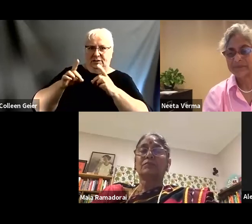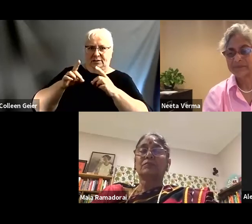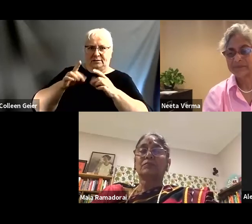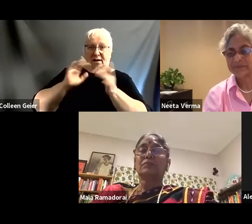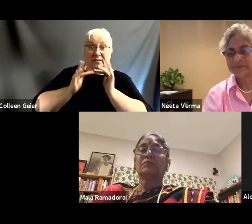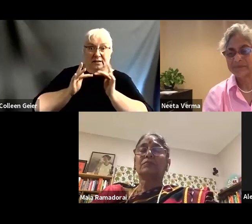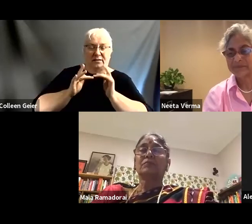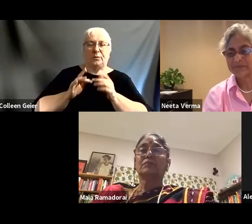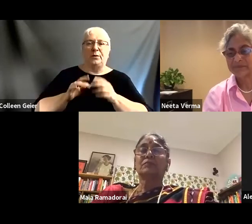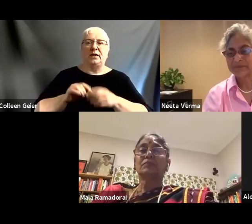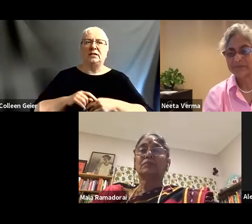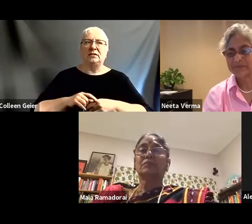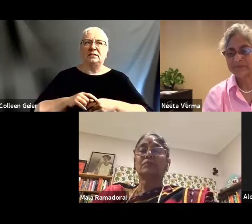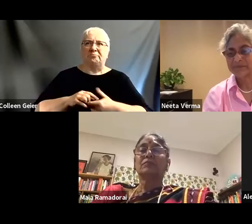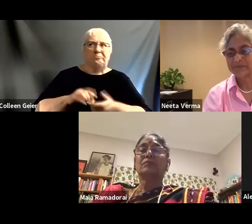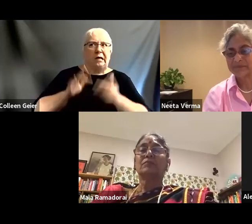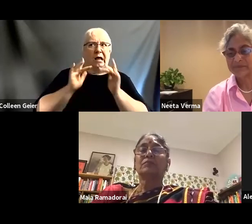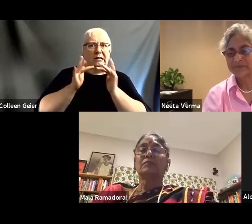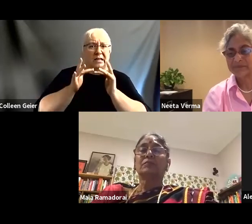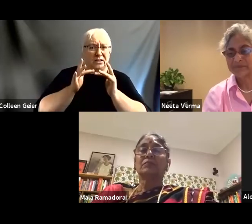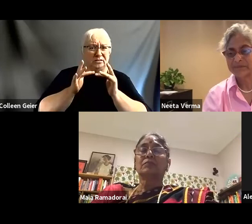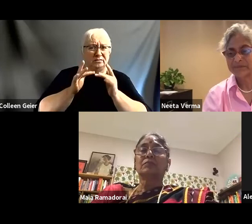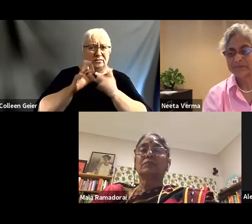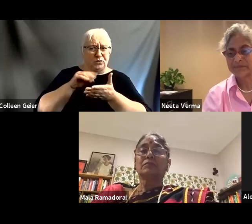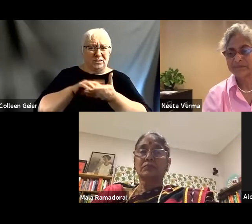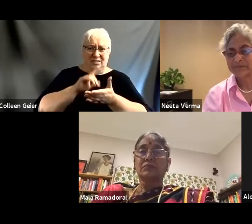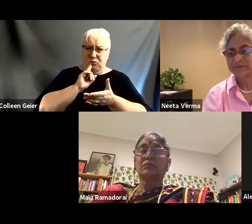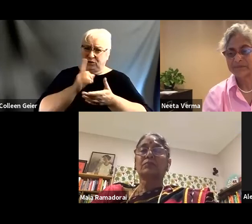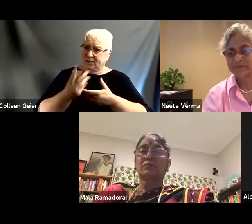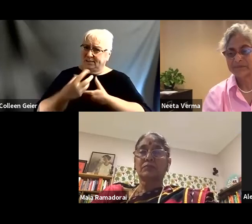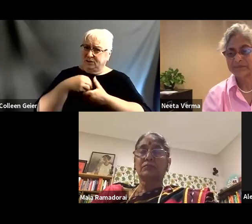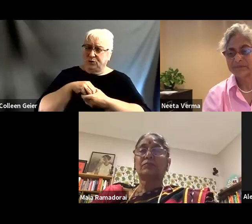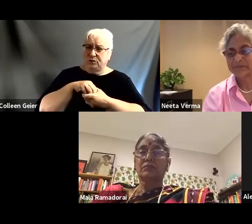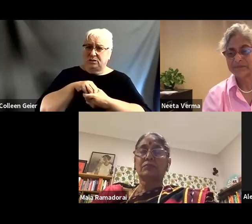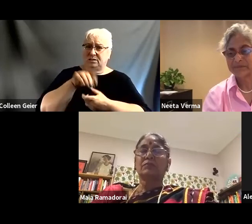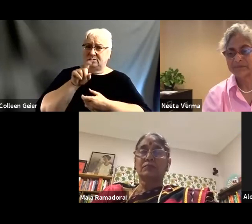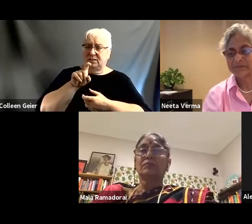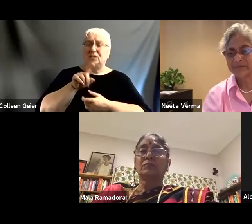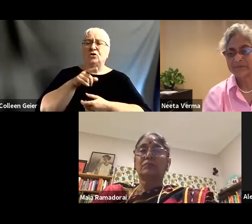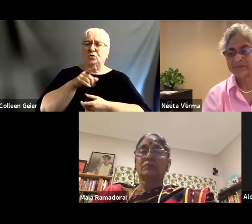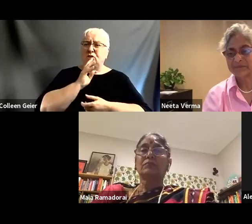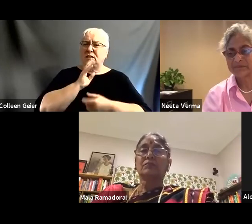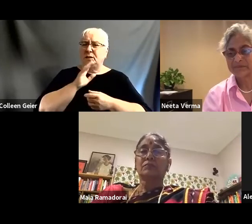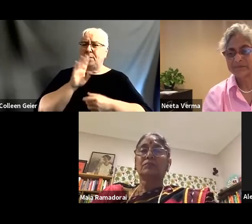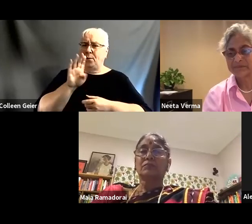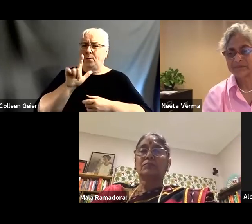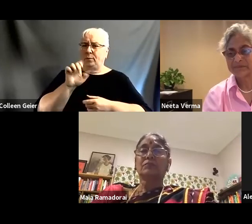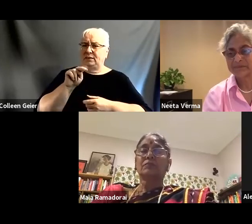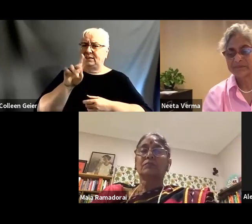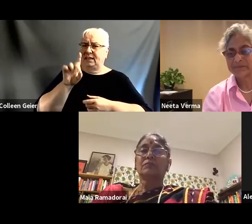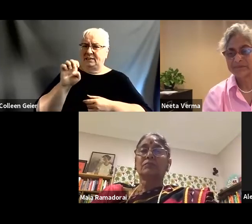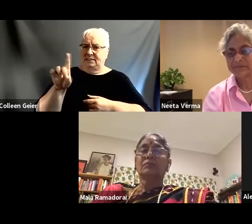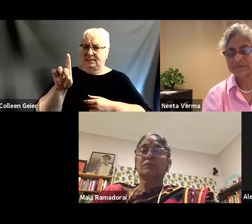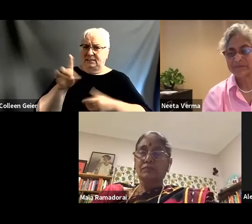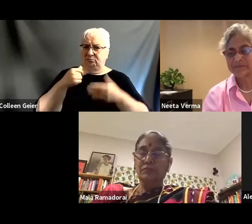also how inclusive is online learning really? You mentioned the concept of blended learning. Perhaps you could say a little bit more about that as